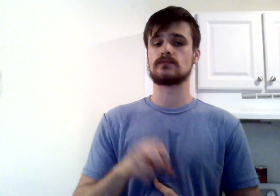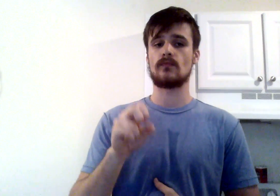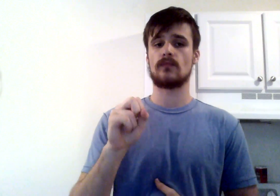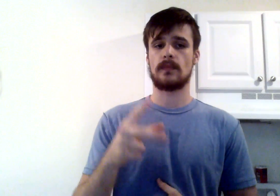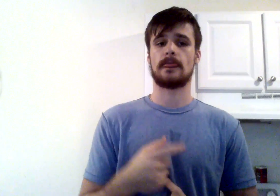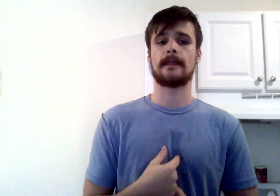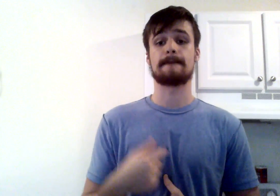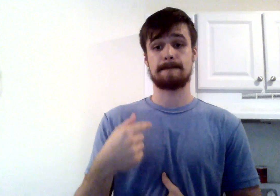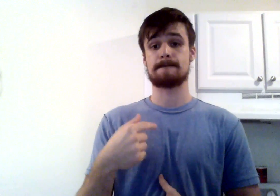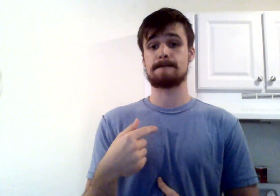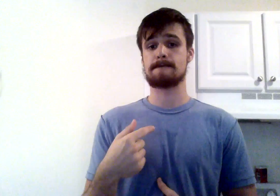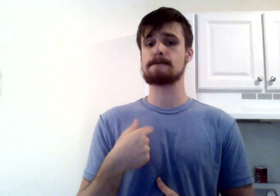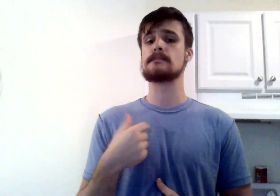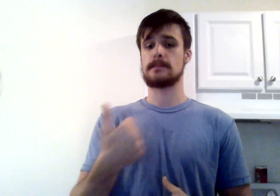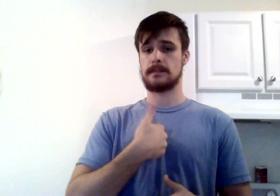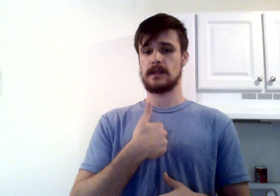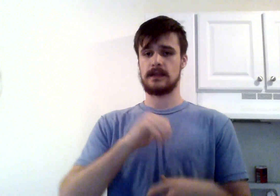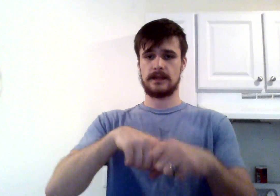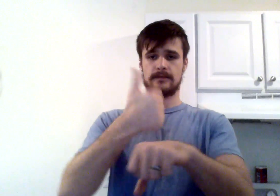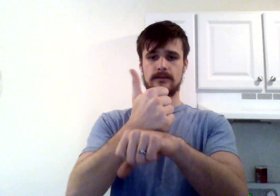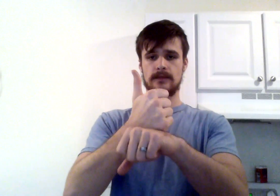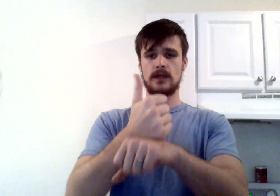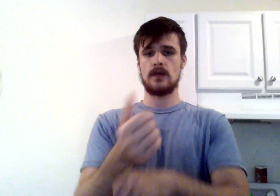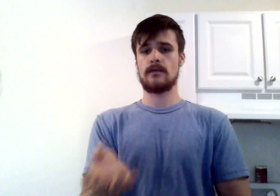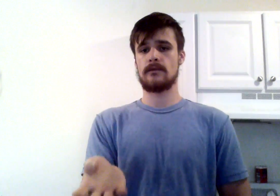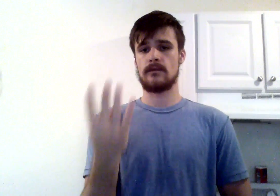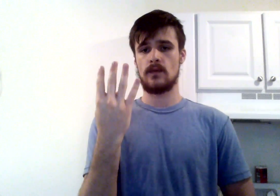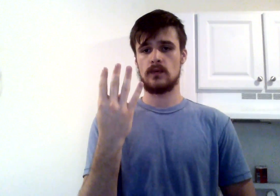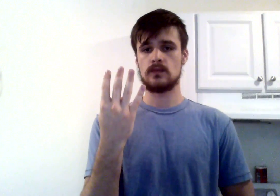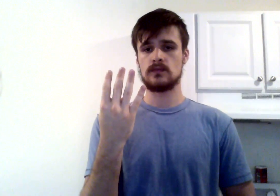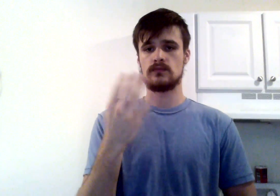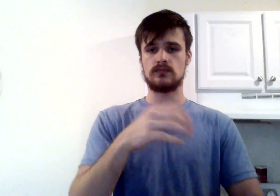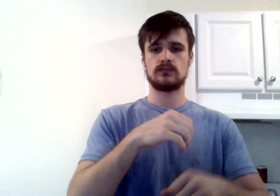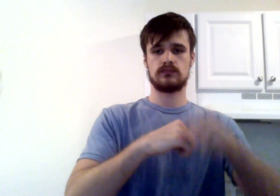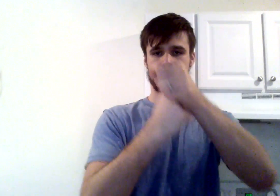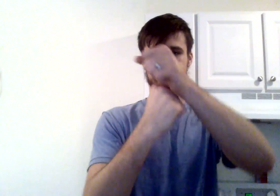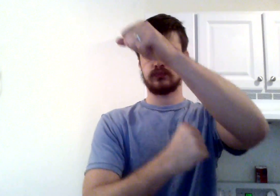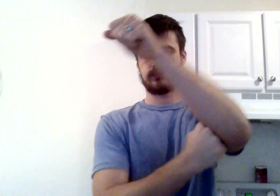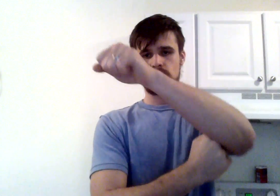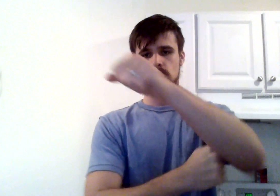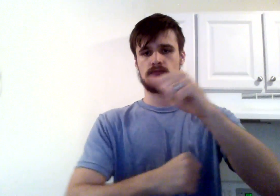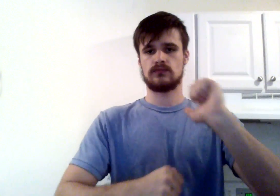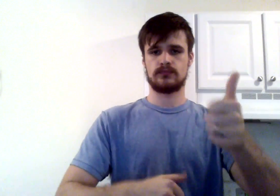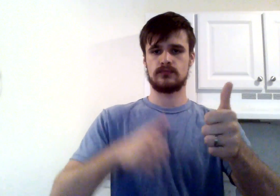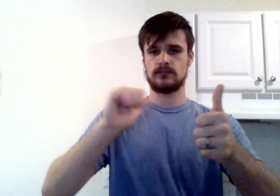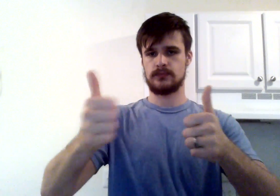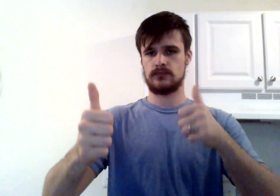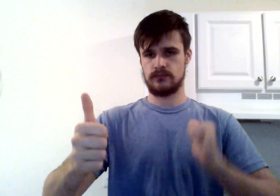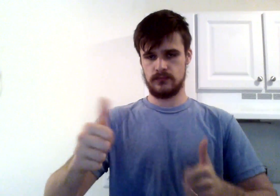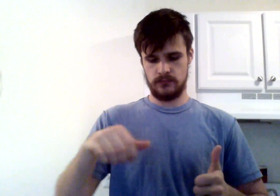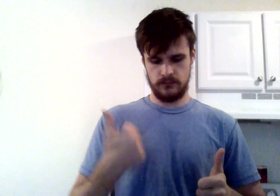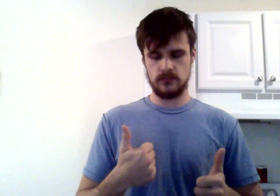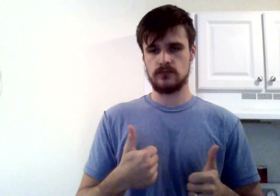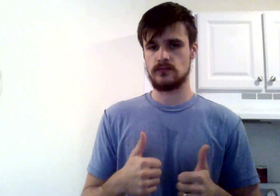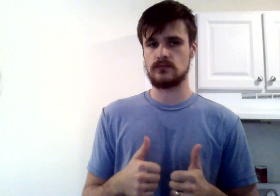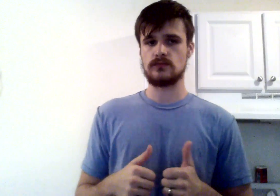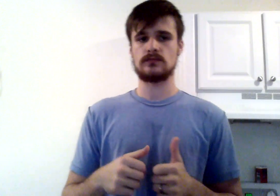can stand on if we want our speech to be powerful and to make change in the world. Fortunately, these things spell a